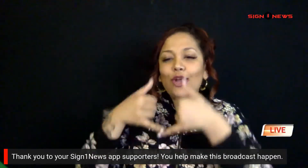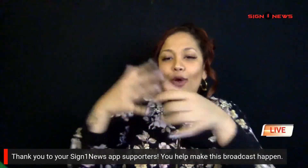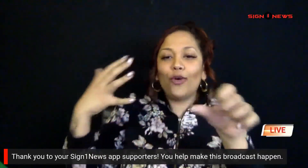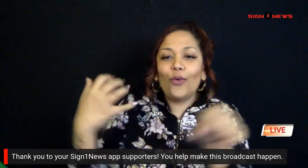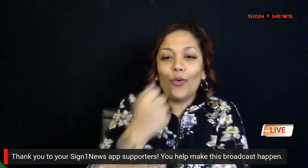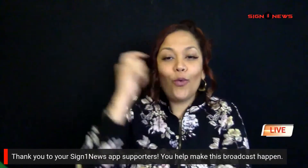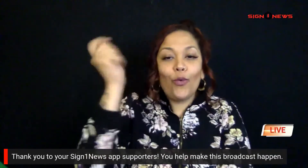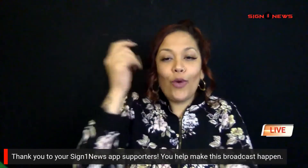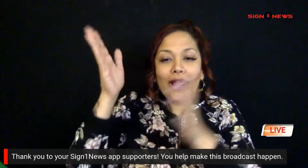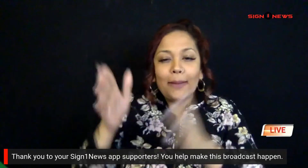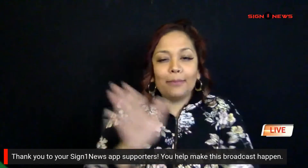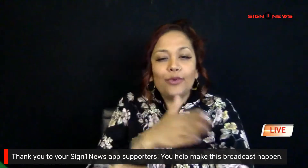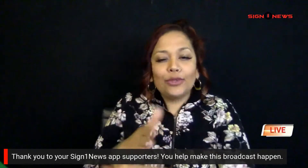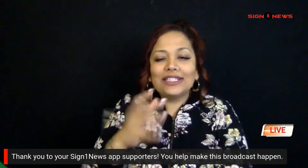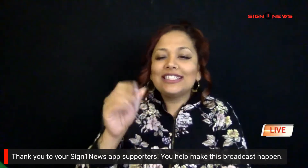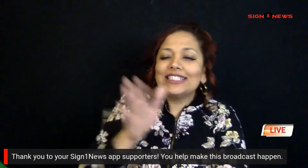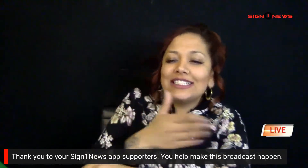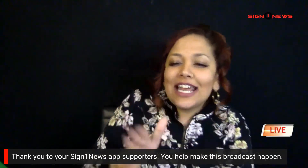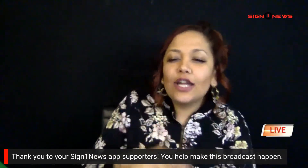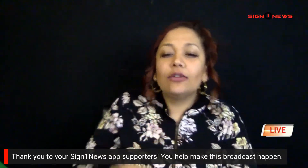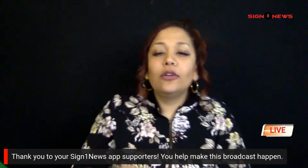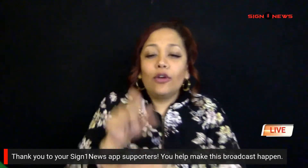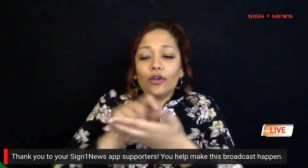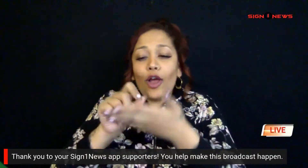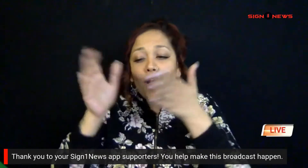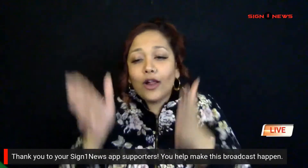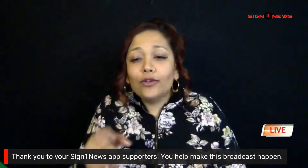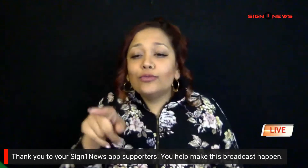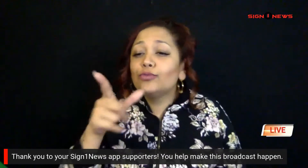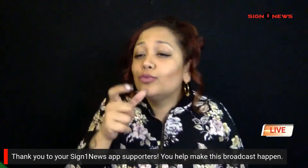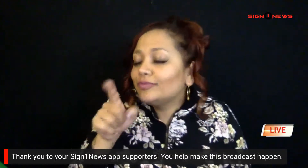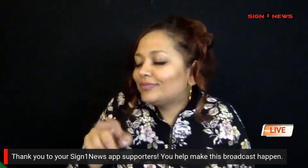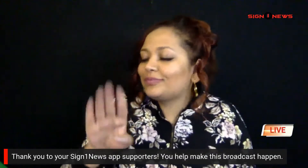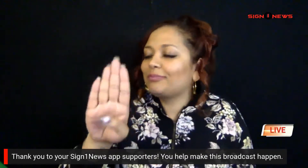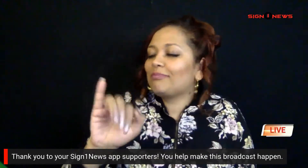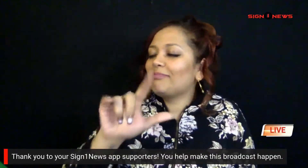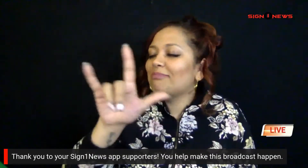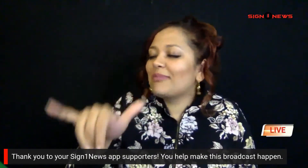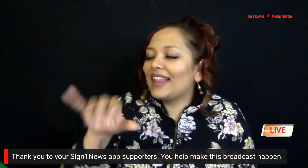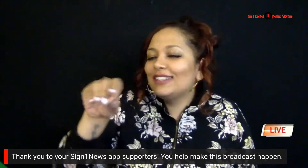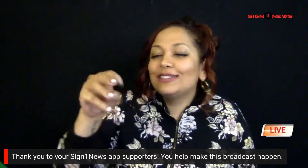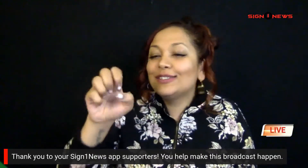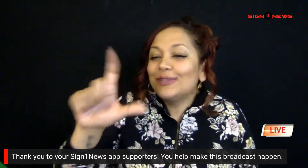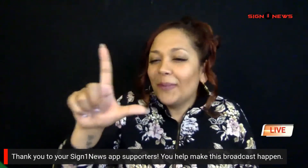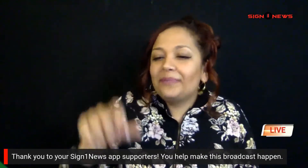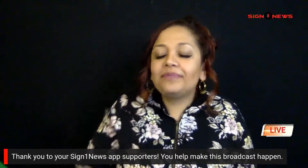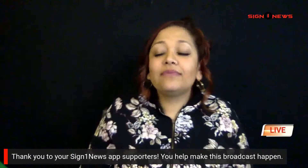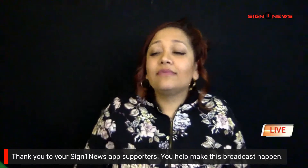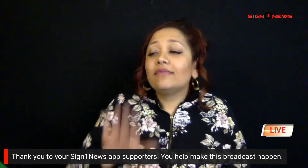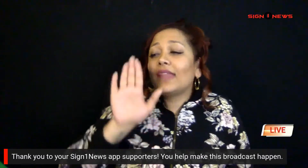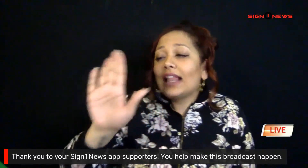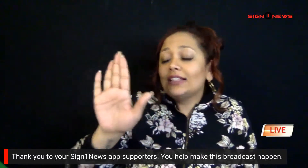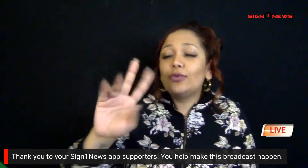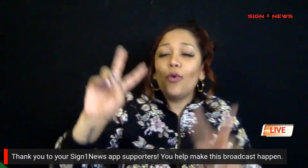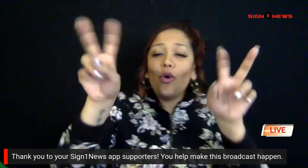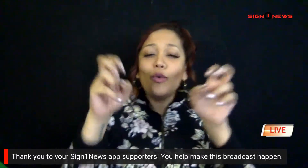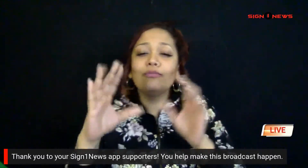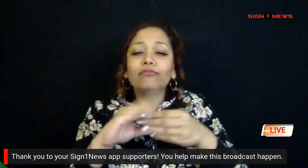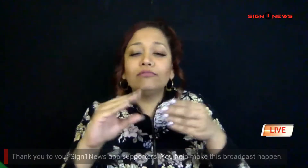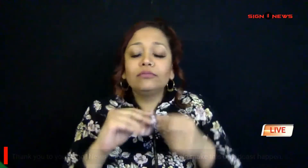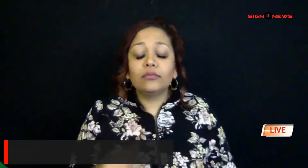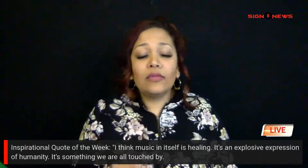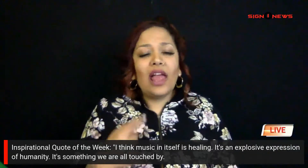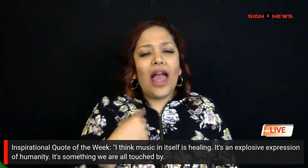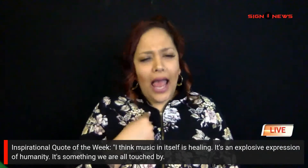quote comes from award-winning musician, singer, and songwriter, Billy Joel.